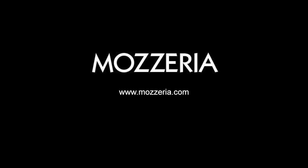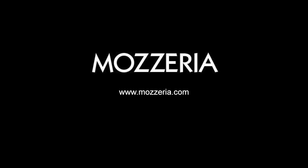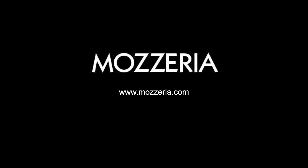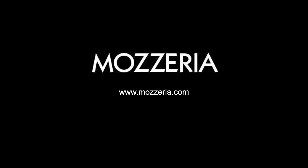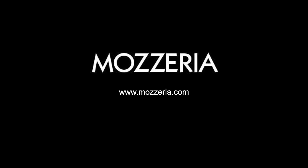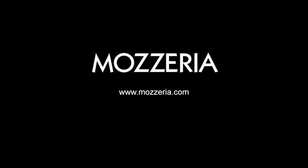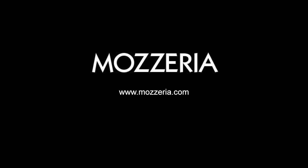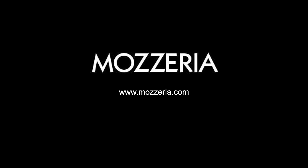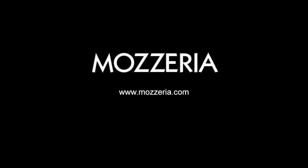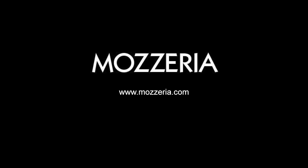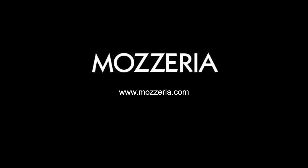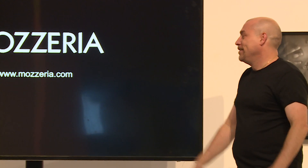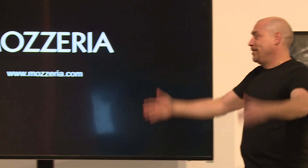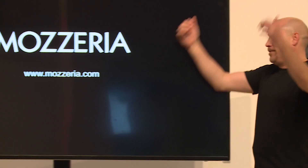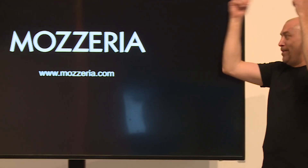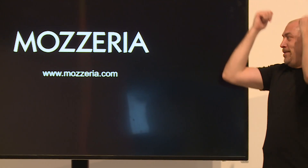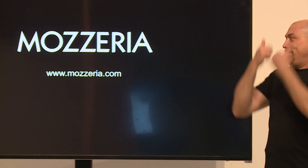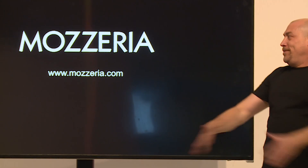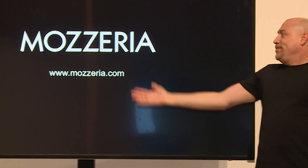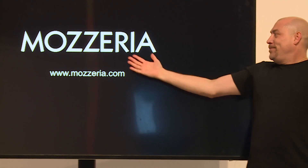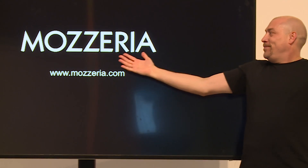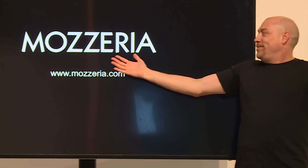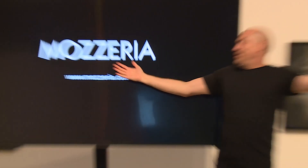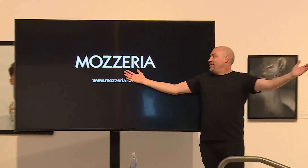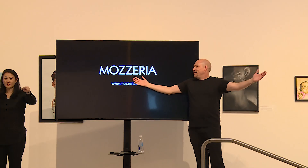So again, if you haven't made it out to the restaurant quite yet, please